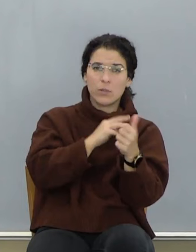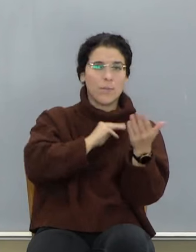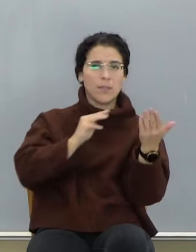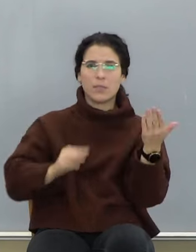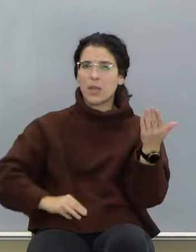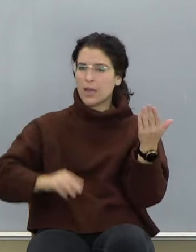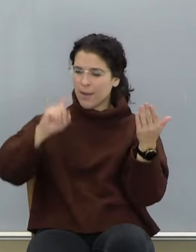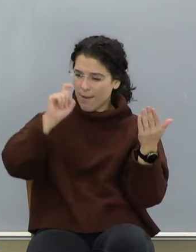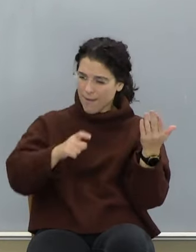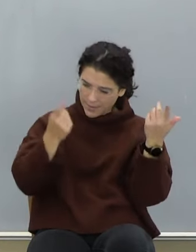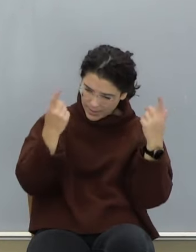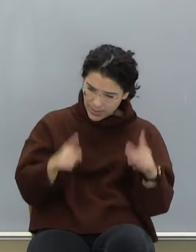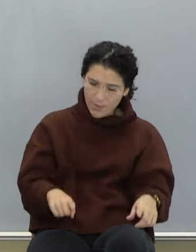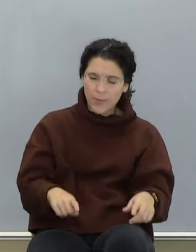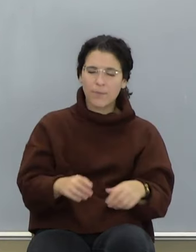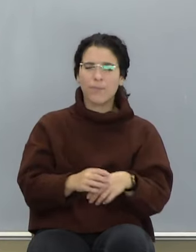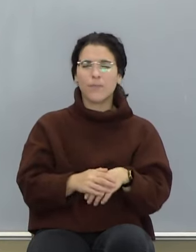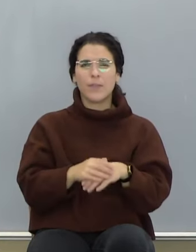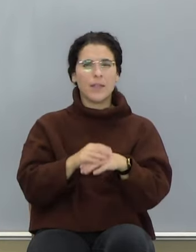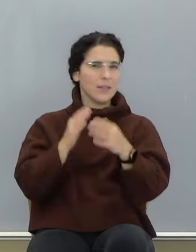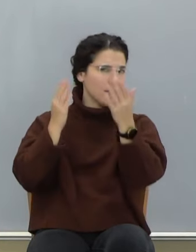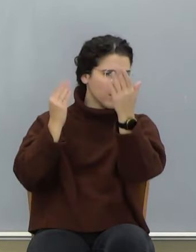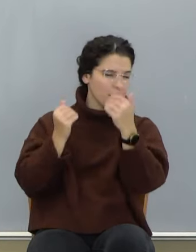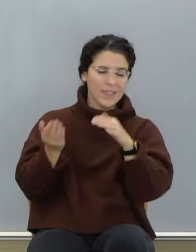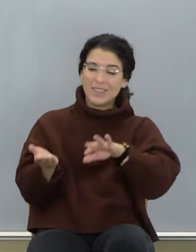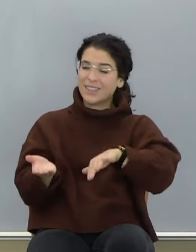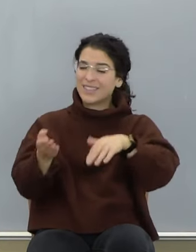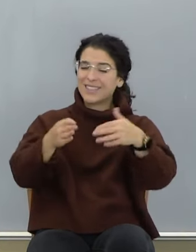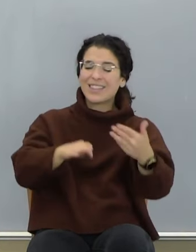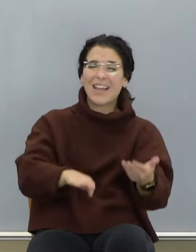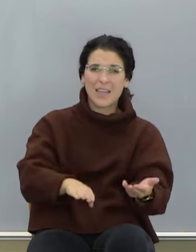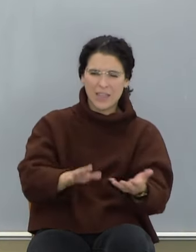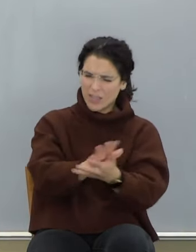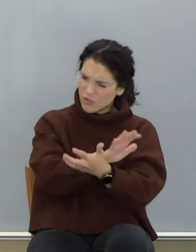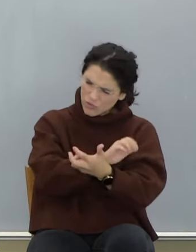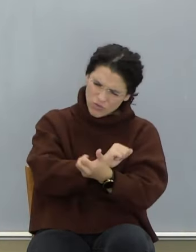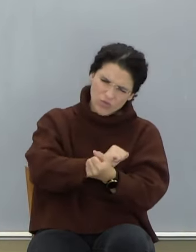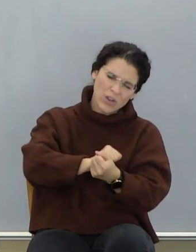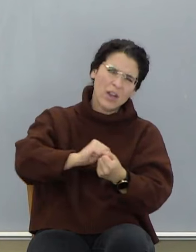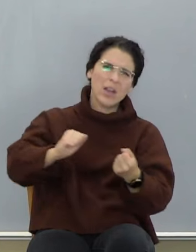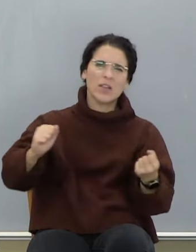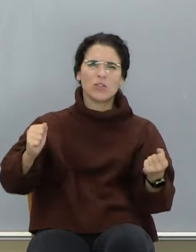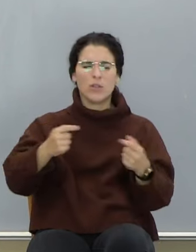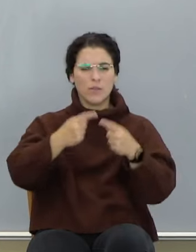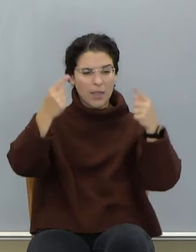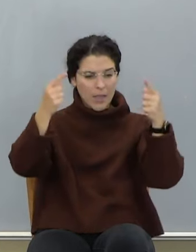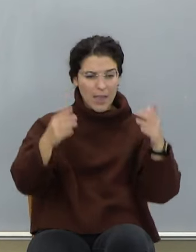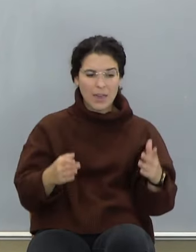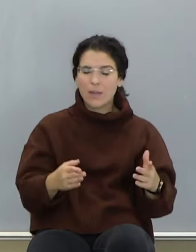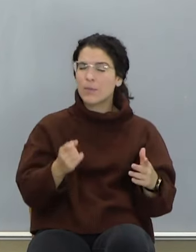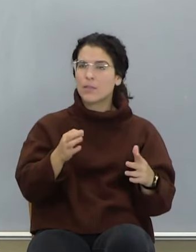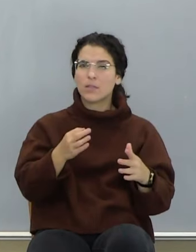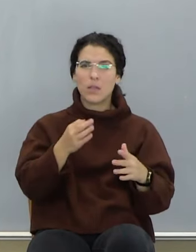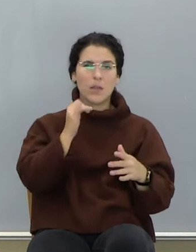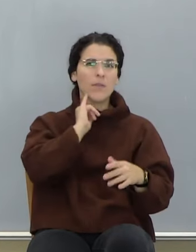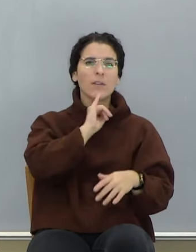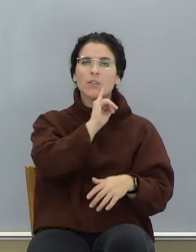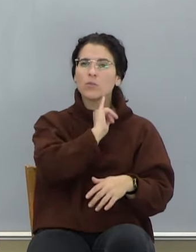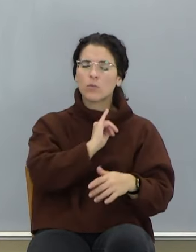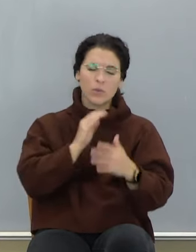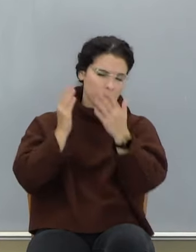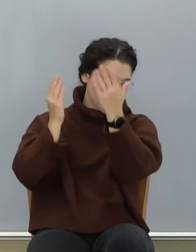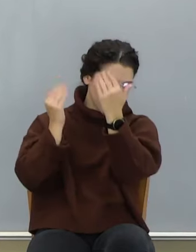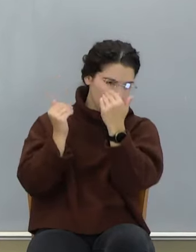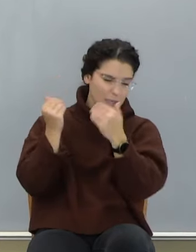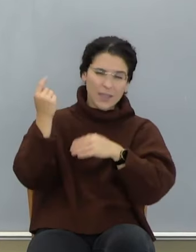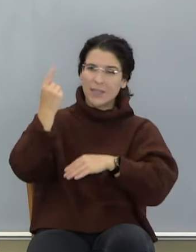Messiah. It's anticipating the death, the destruction of the enemies of Israel. It's anticipating